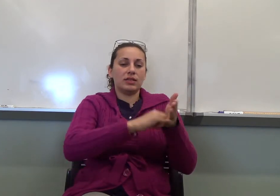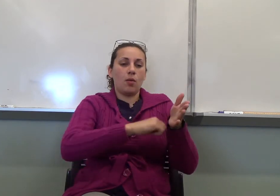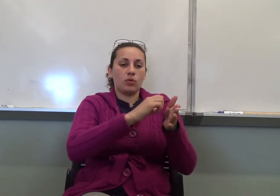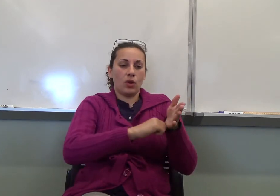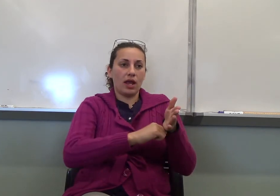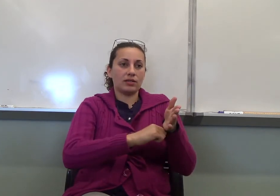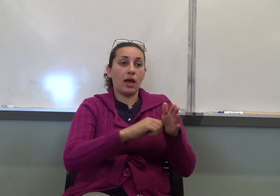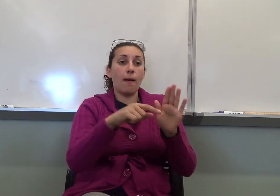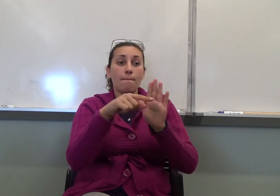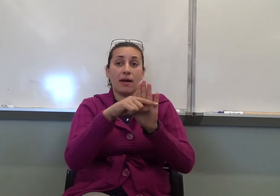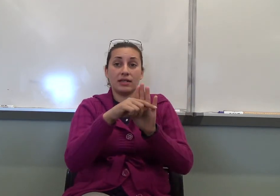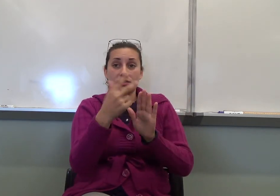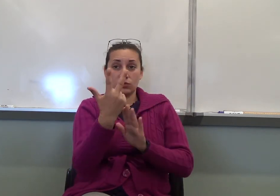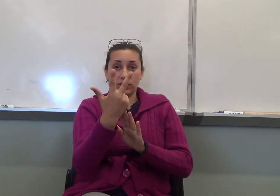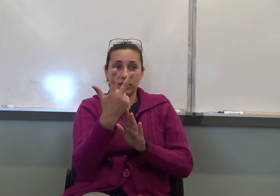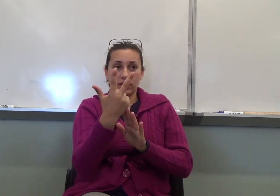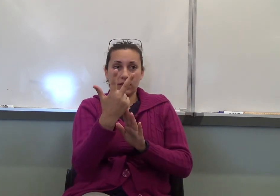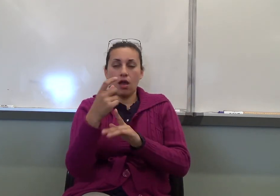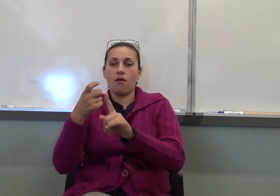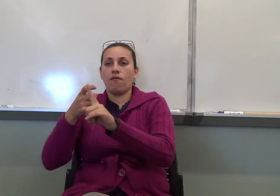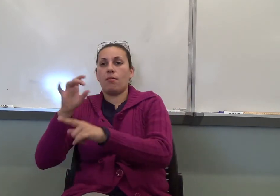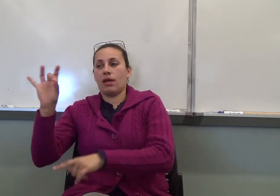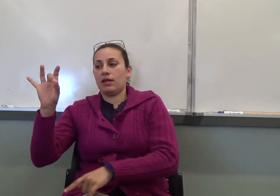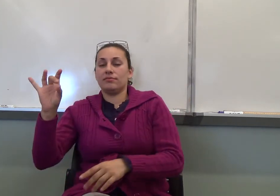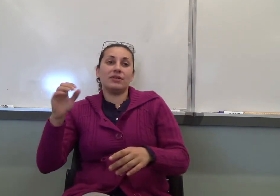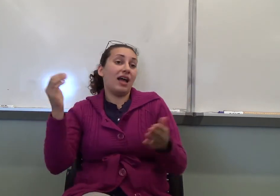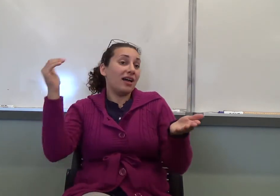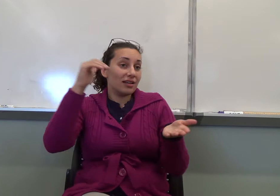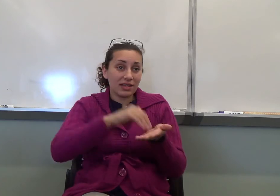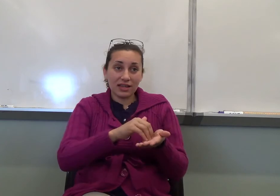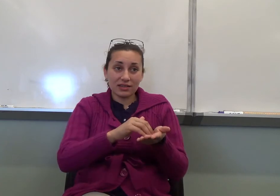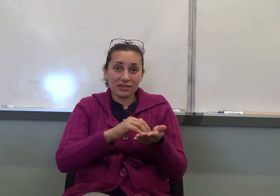8. Again, reverse the numbers. That's 8 minus a minus 3.